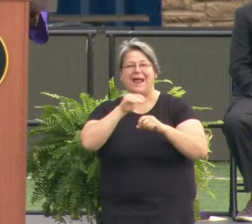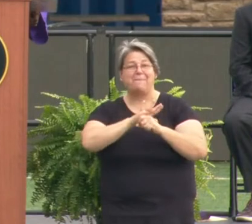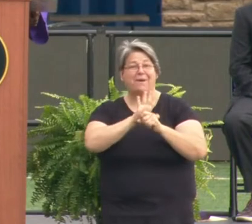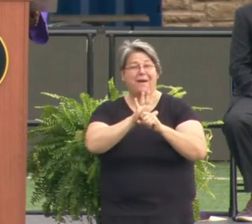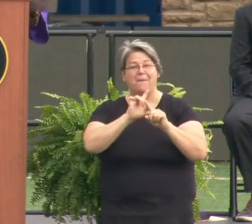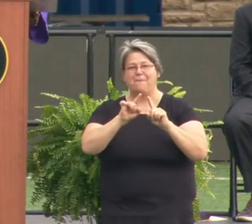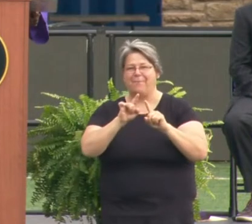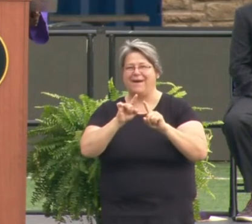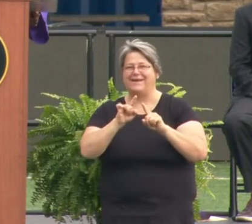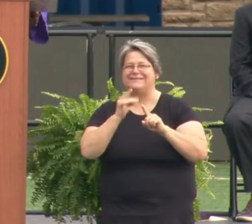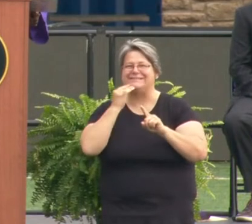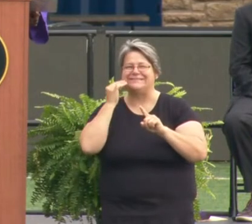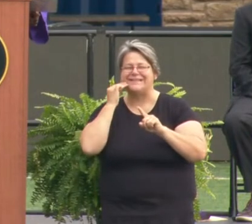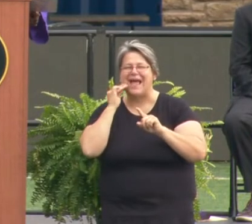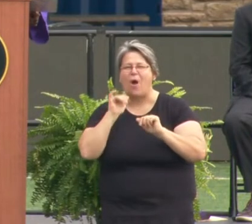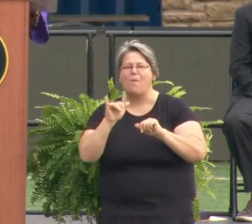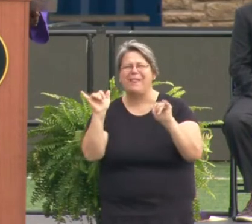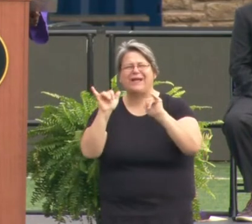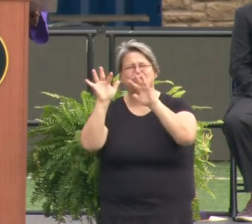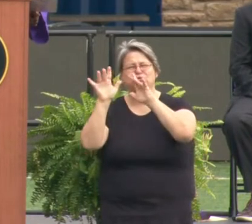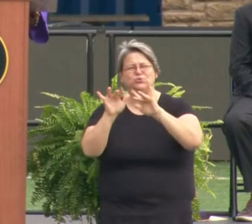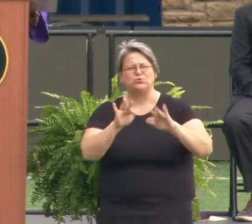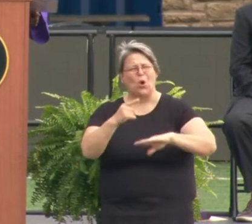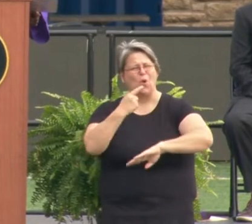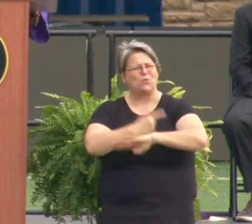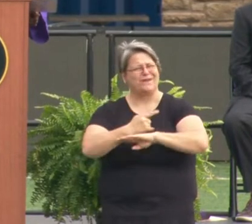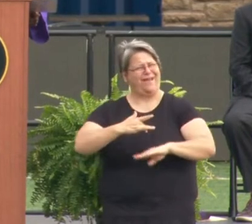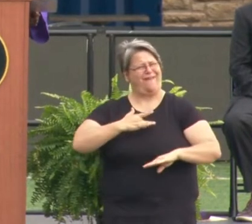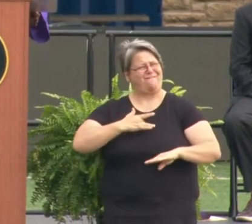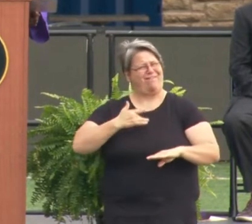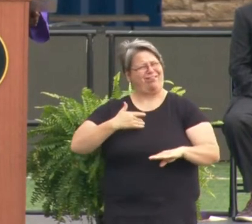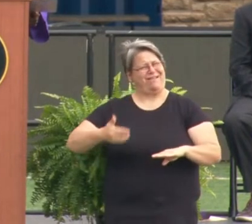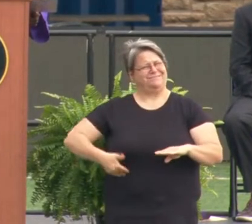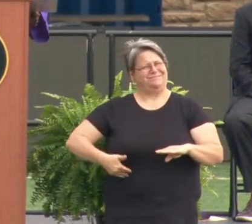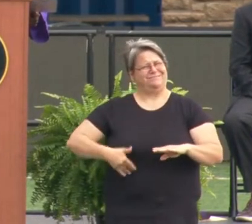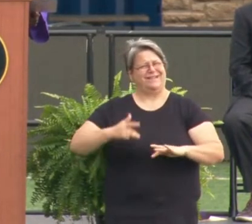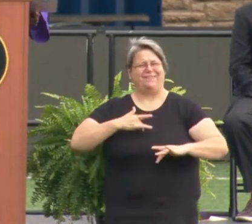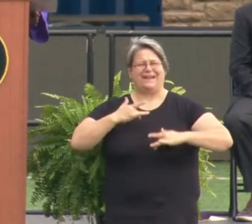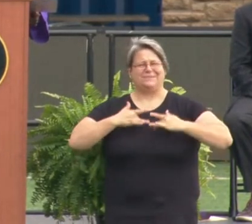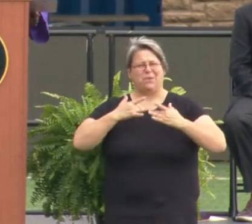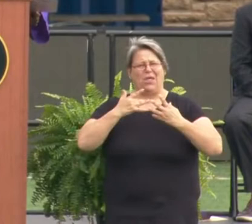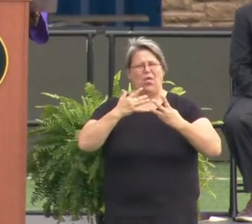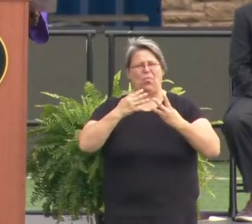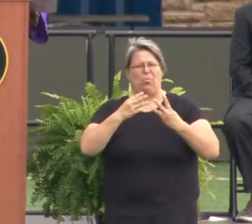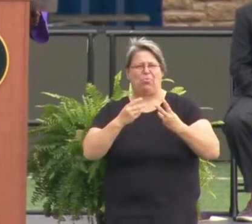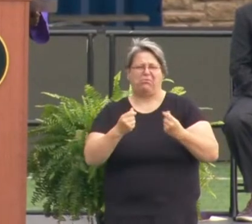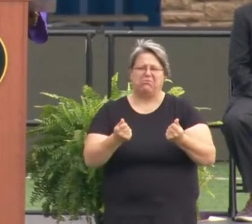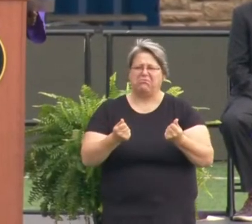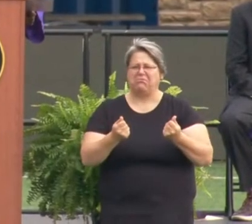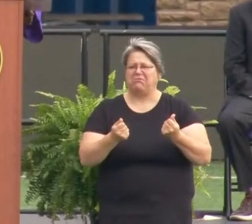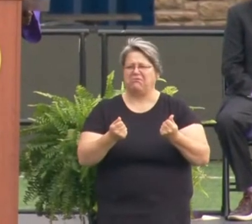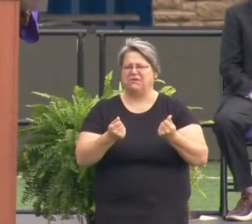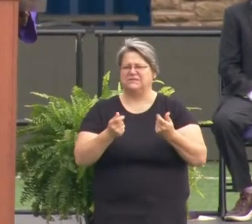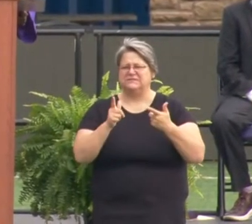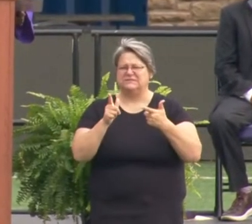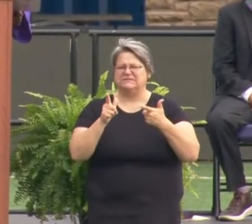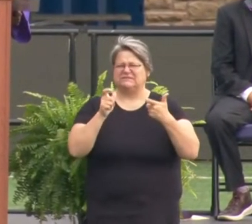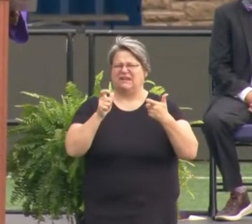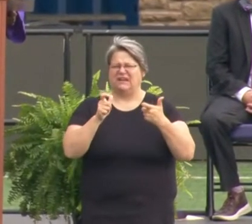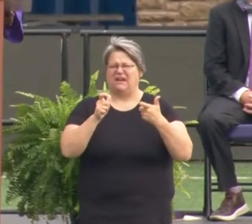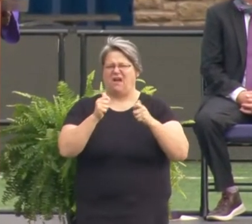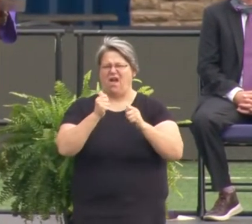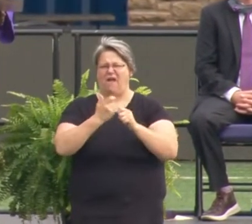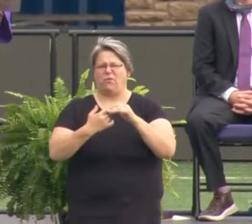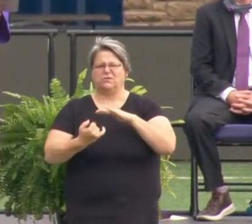school. Kind of like a snow day. That excitement died out quickly. Suddenly, everyone